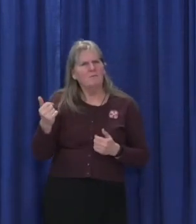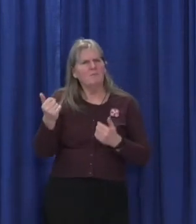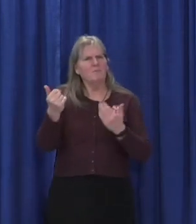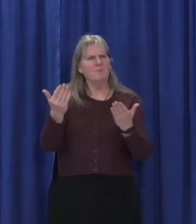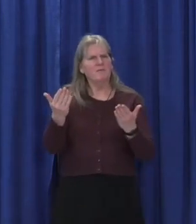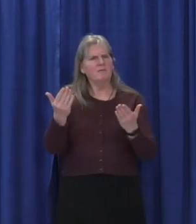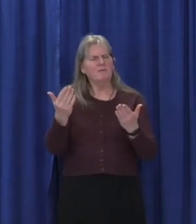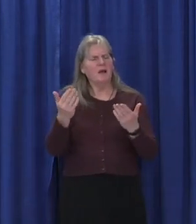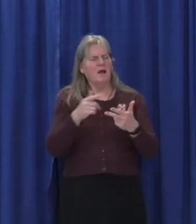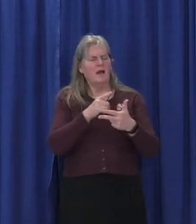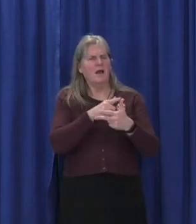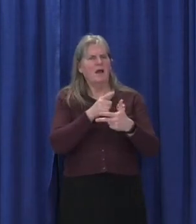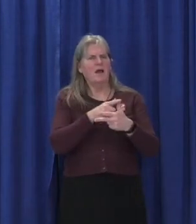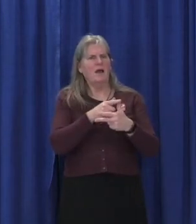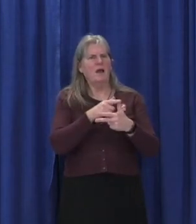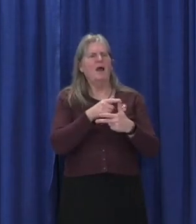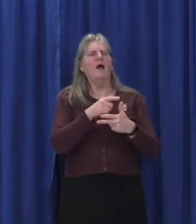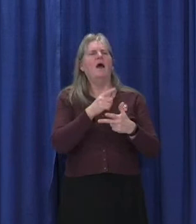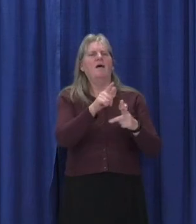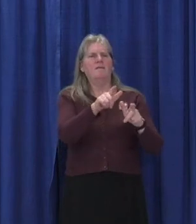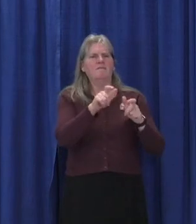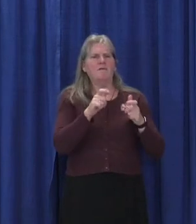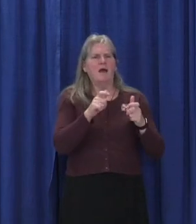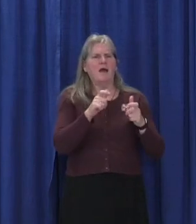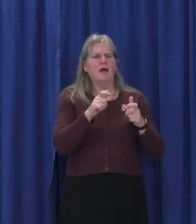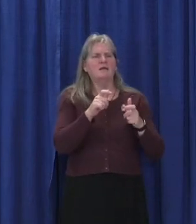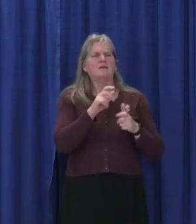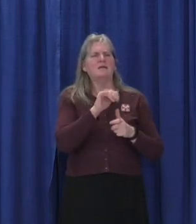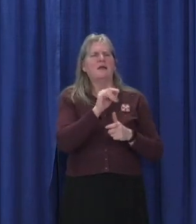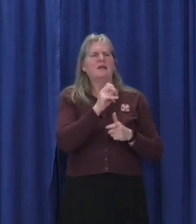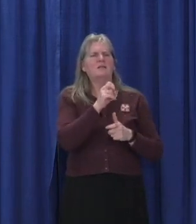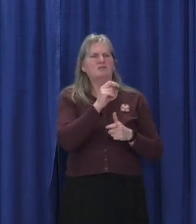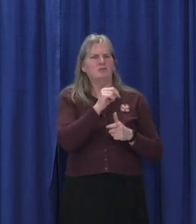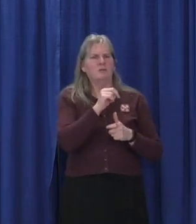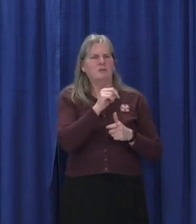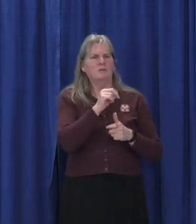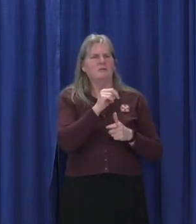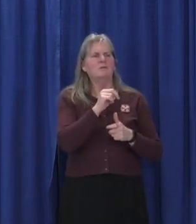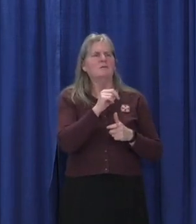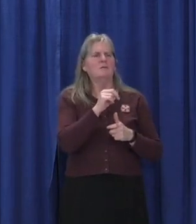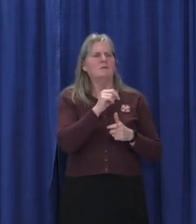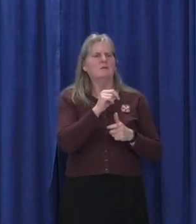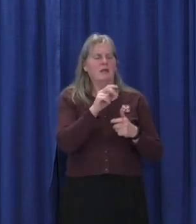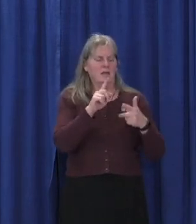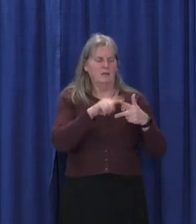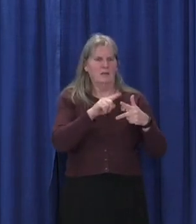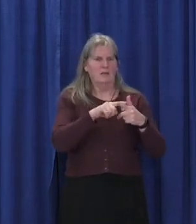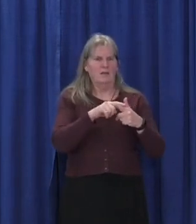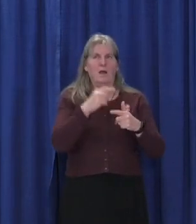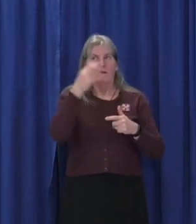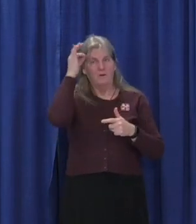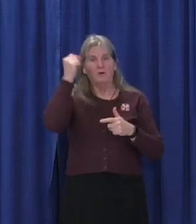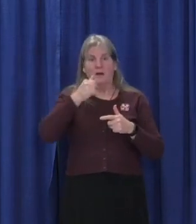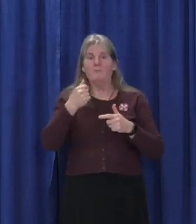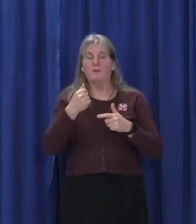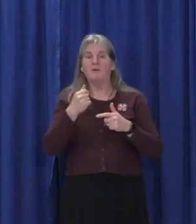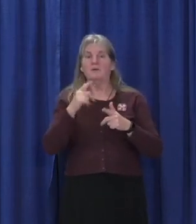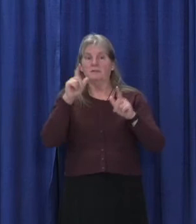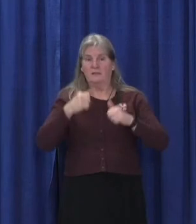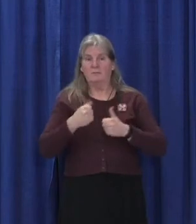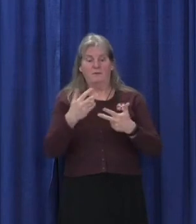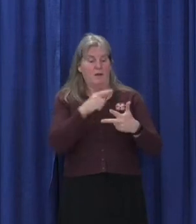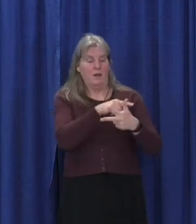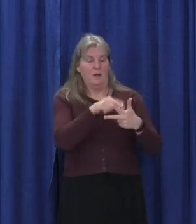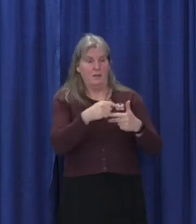those antigen rapid tests and a number of the Abbott ID Now molecular tests. I'm wondering if you could talk about, and you